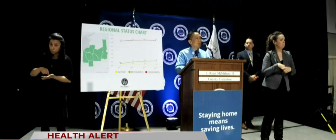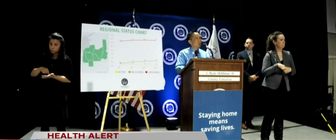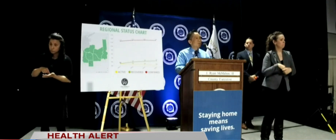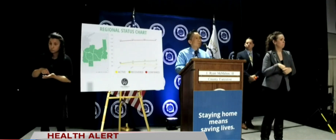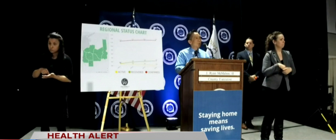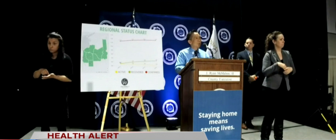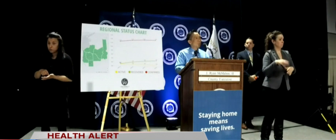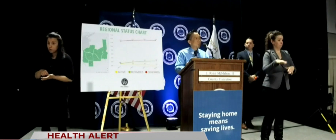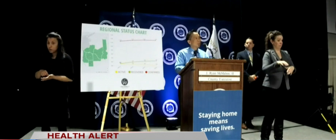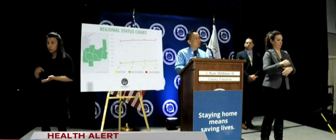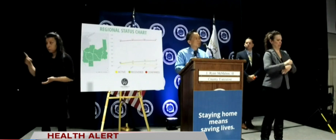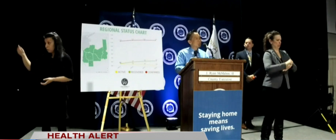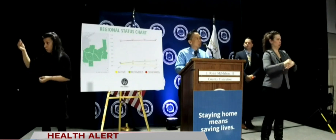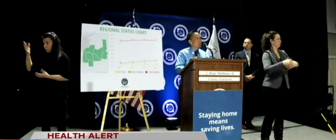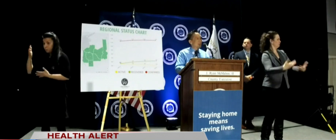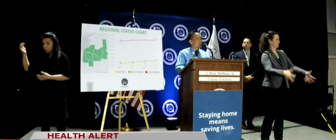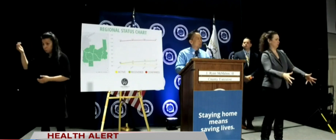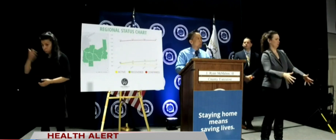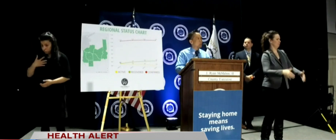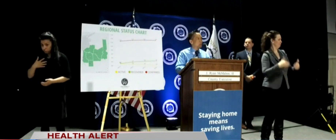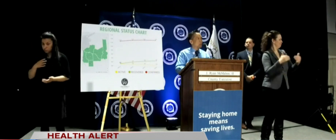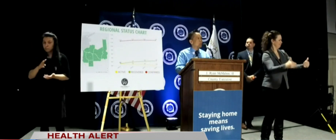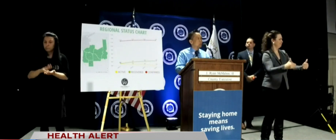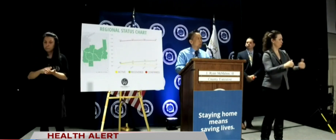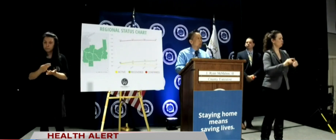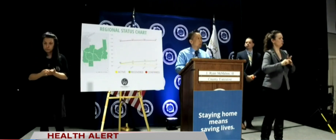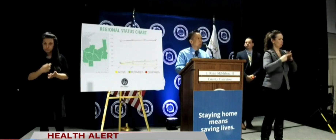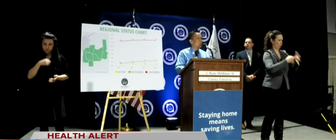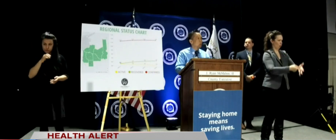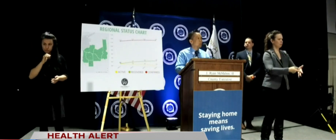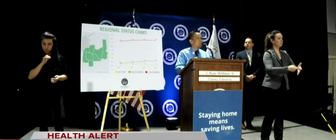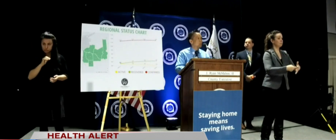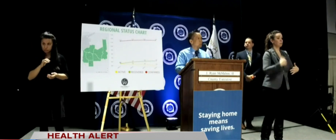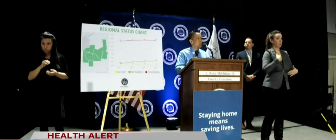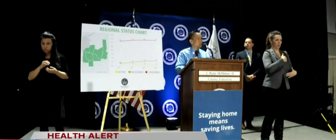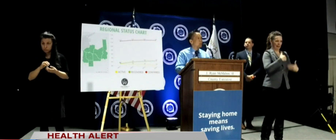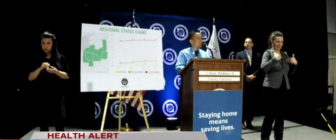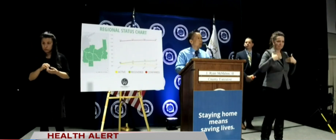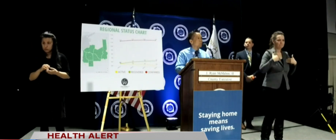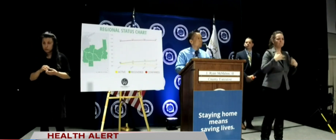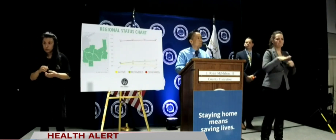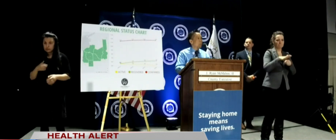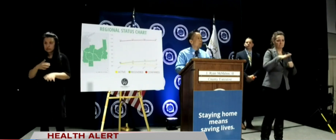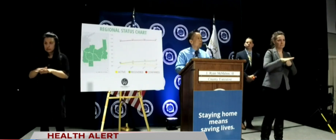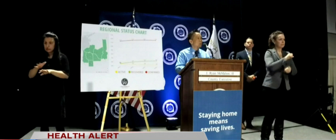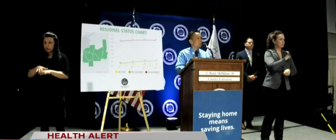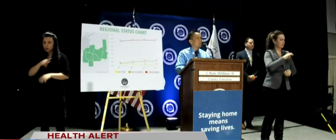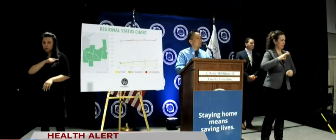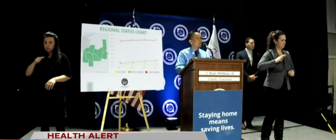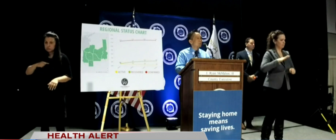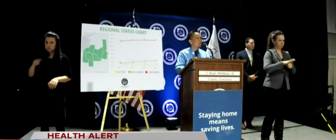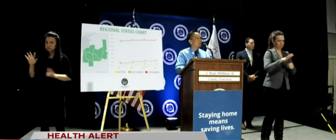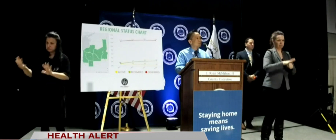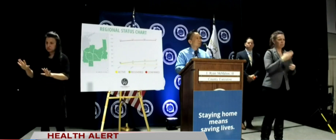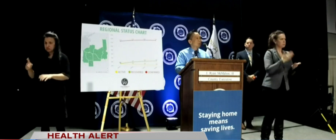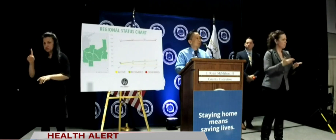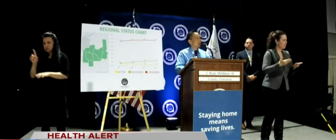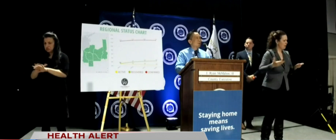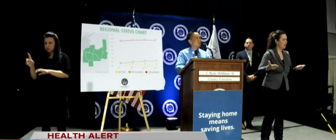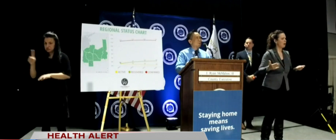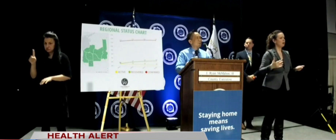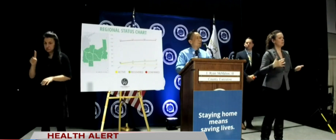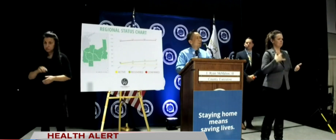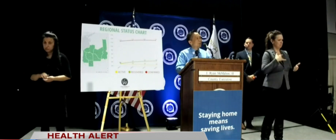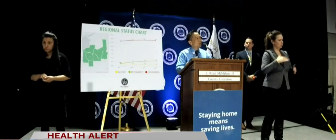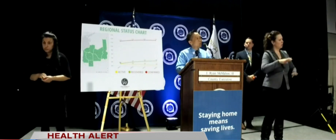We have more than sufficient staff as well as equipment and supplies to do that. Do you have